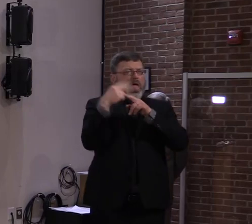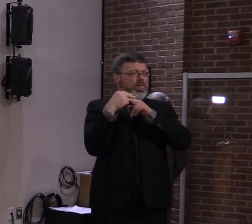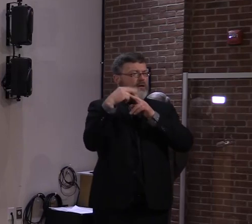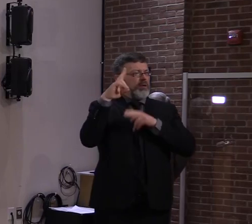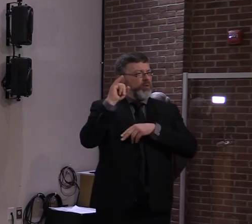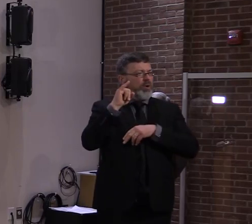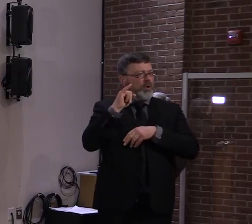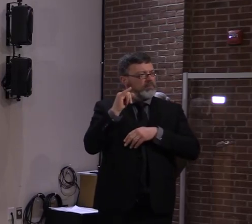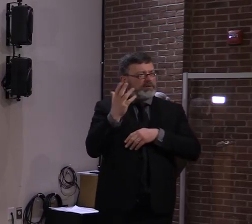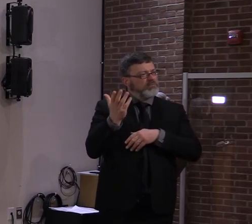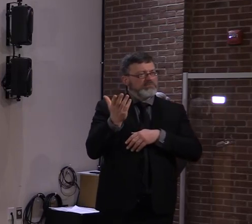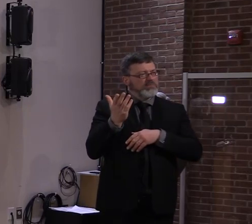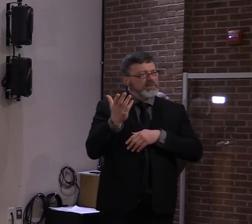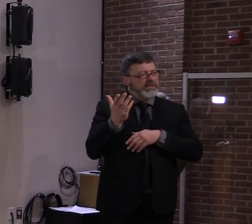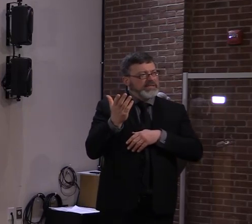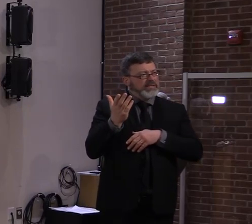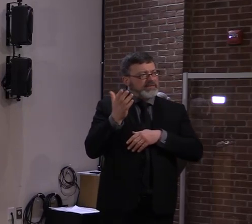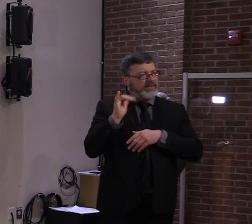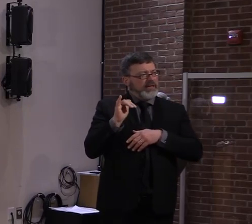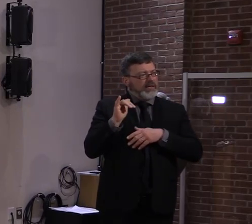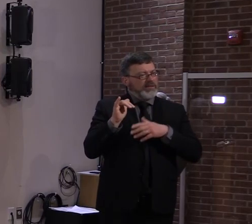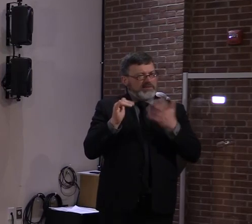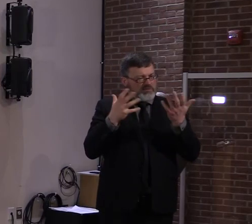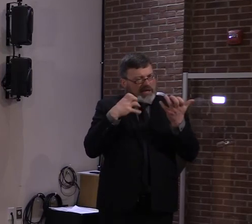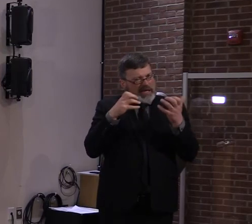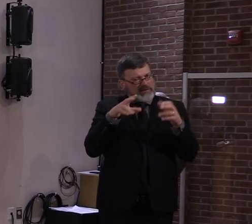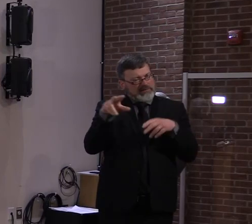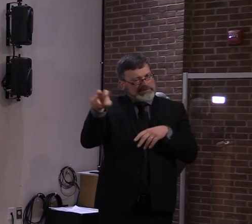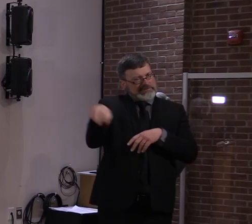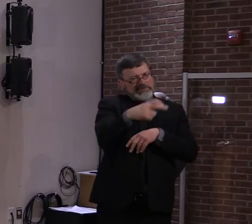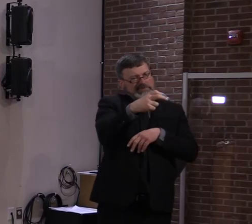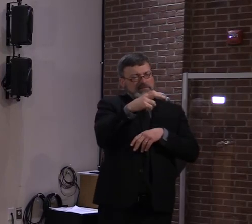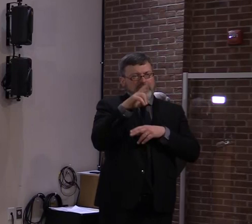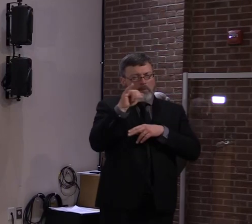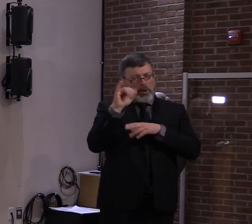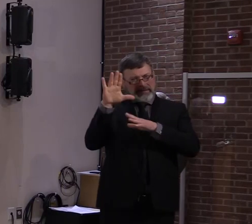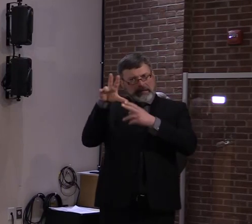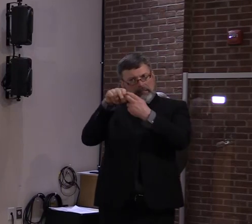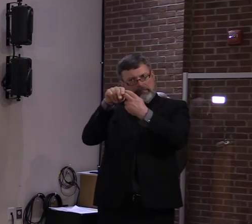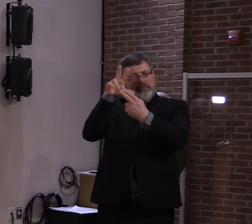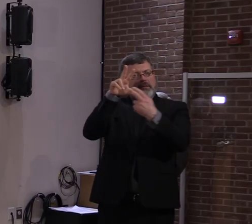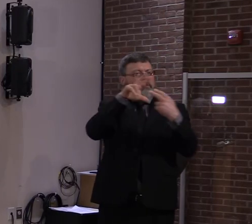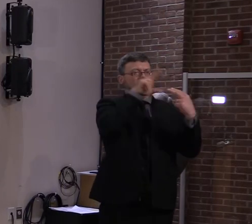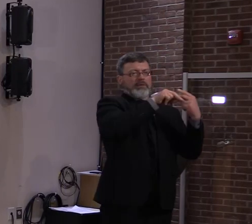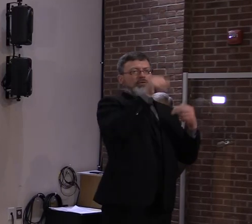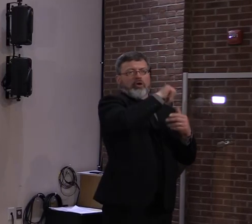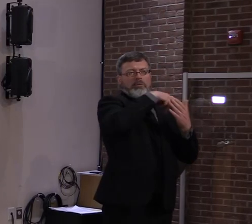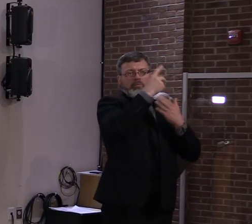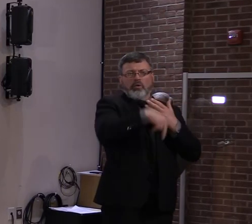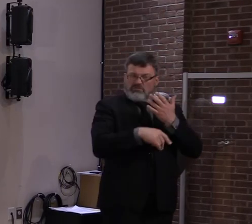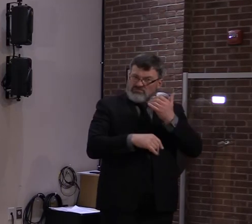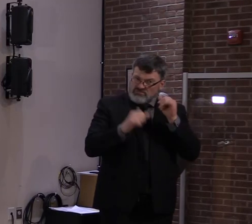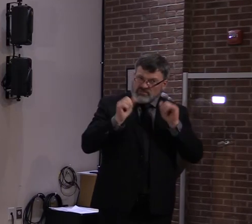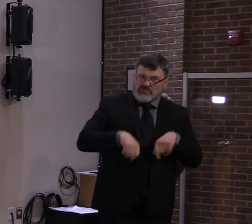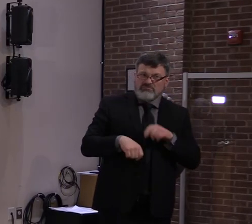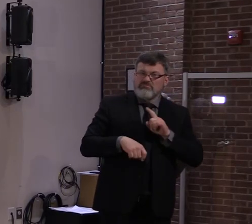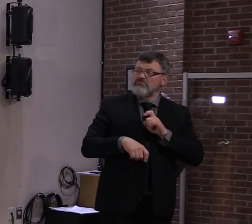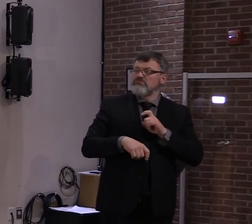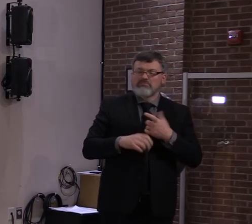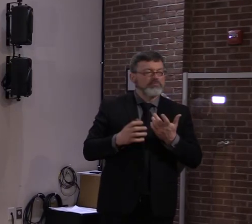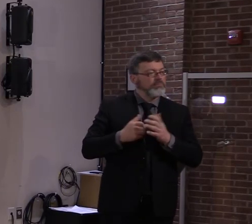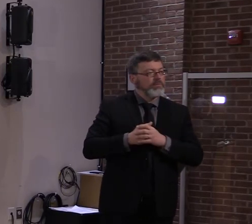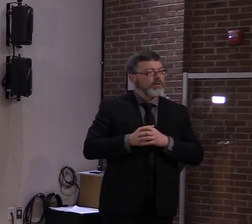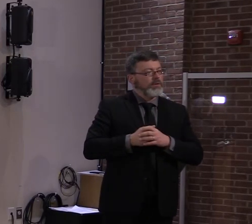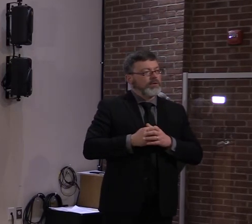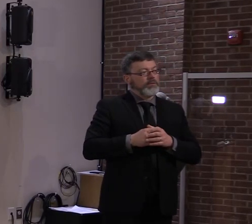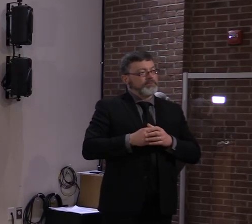than paying them through the UI fund. And of course, from what I've heard,